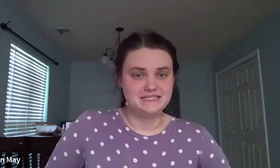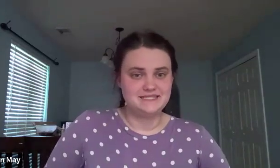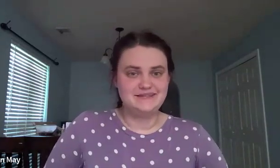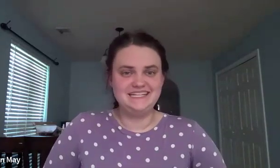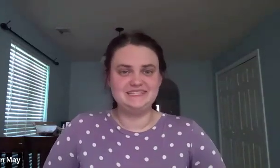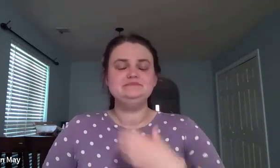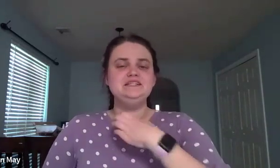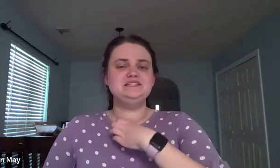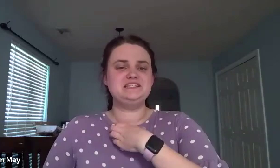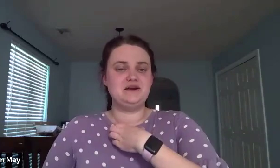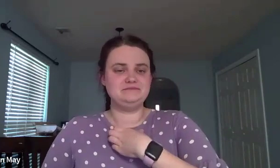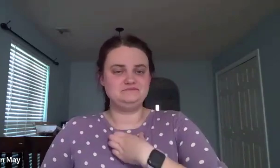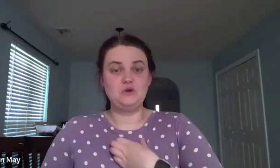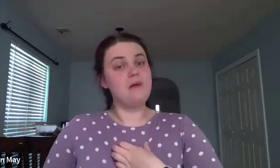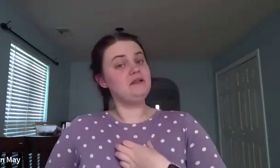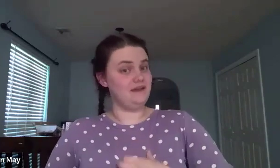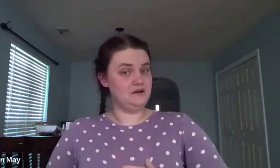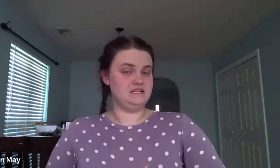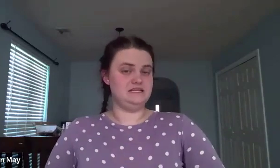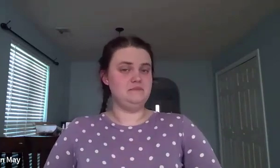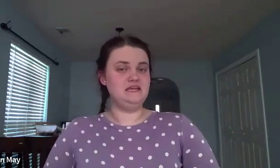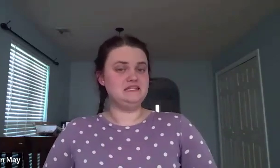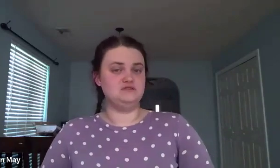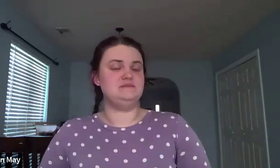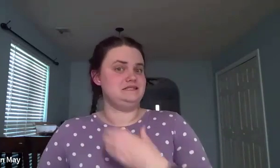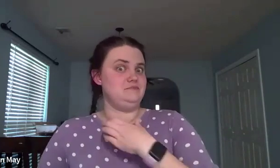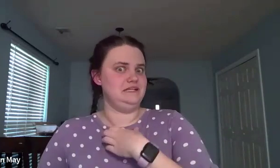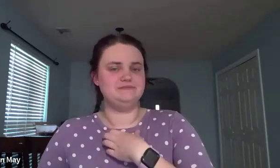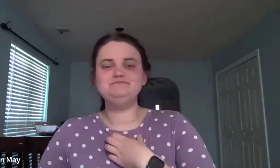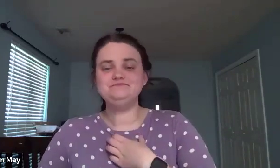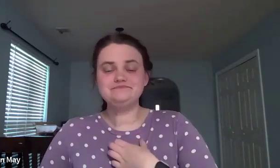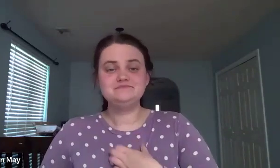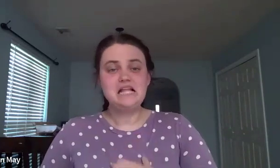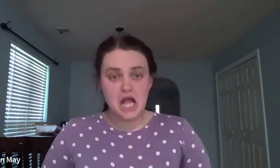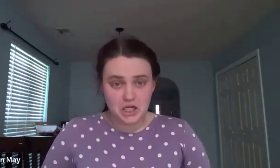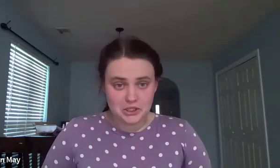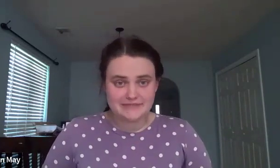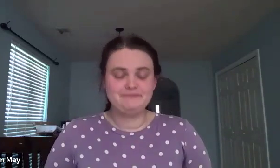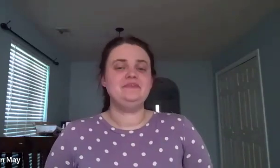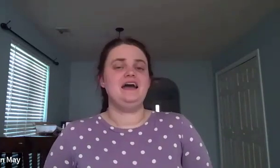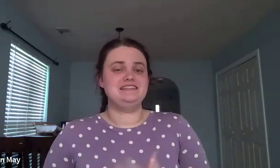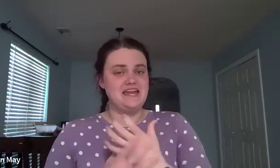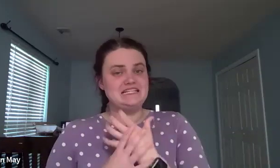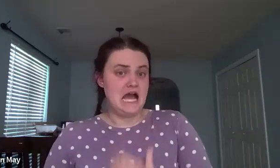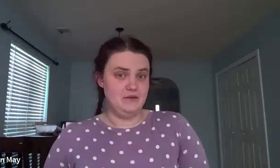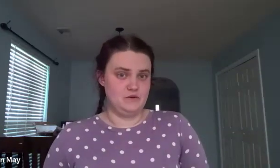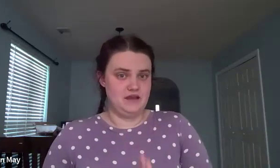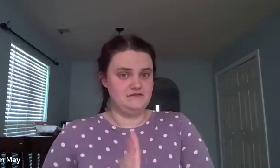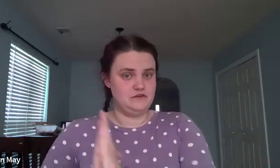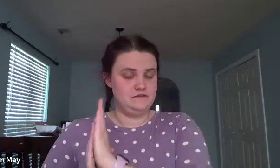nice. So, or not polite, I'll say. It's not being insulting, but it's not polite. Hungry. I say that as I was going back and forth a few